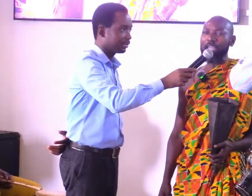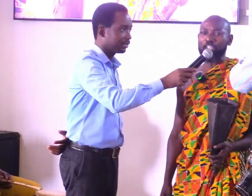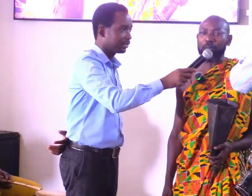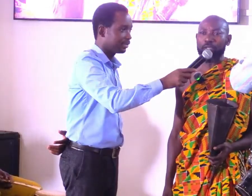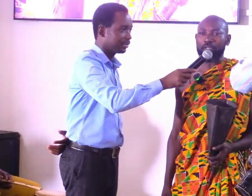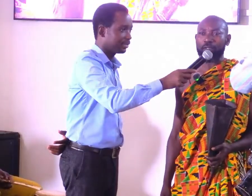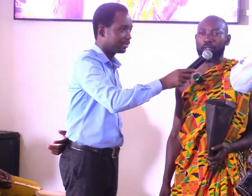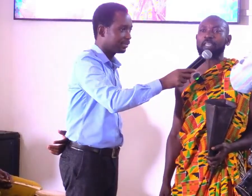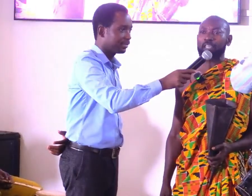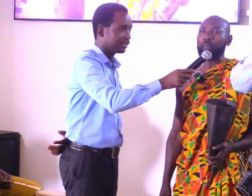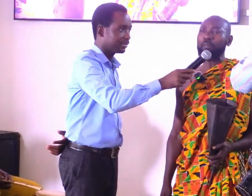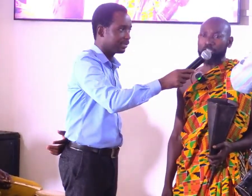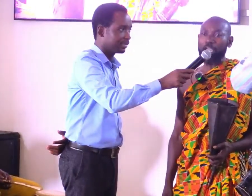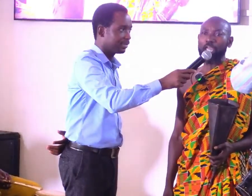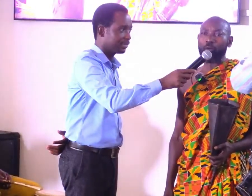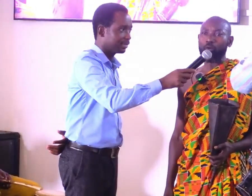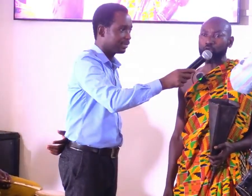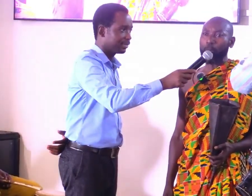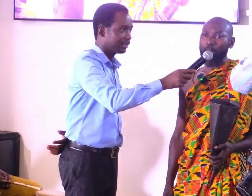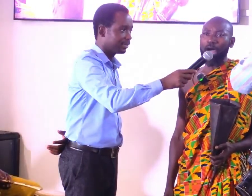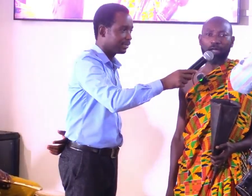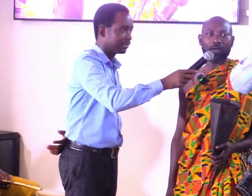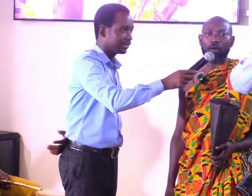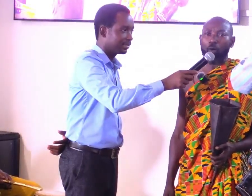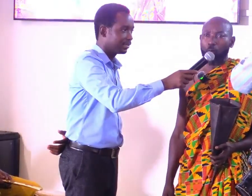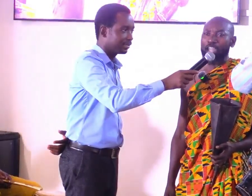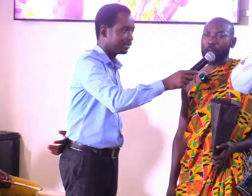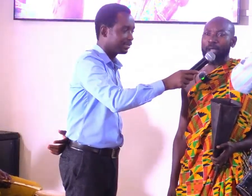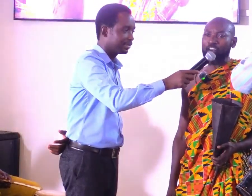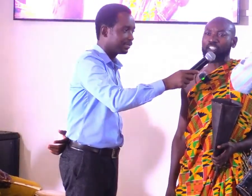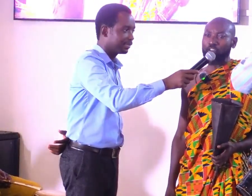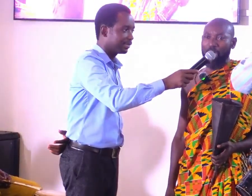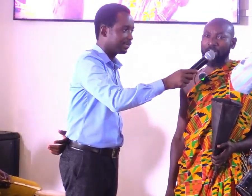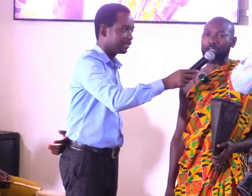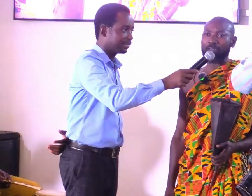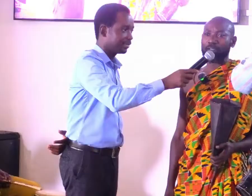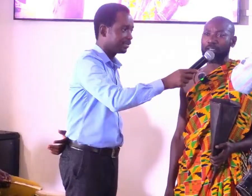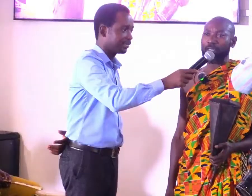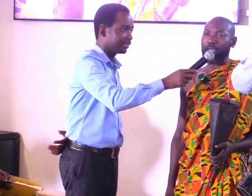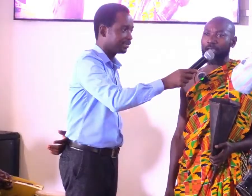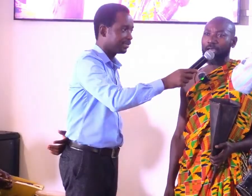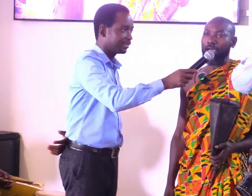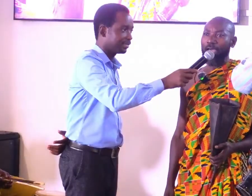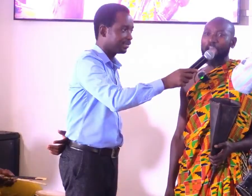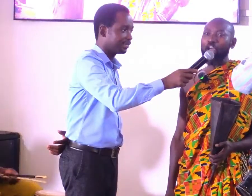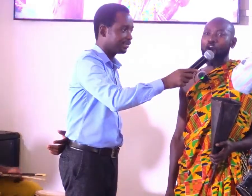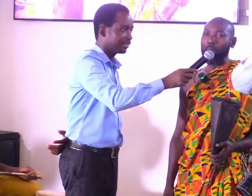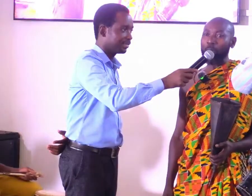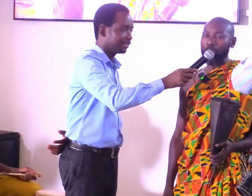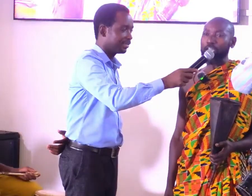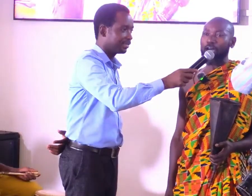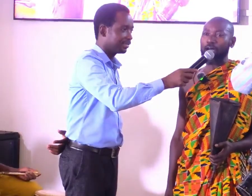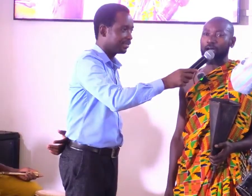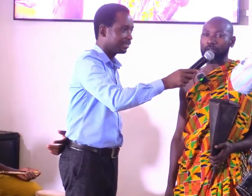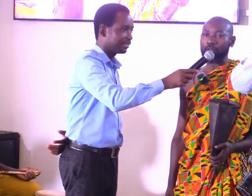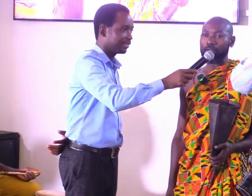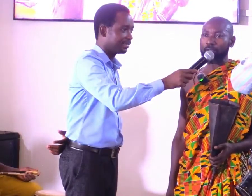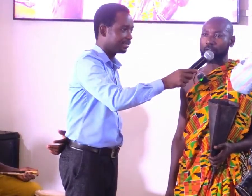Eneshema yeshemi, yebebetie unjuma pa, wayama University of Ghana. Any on my money